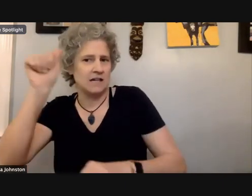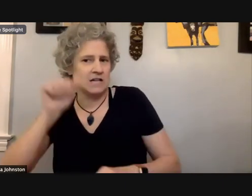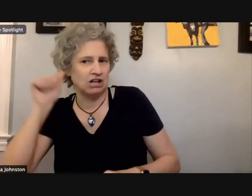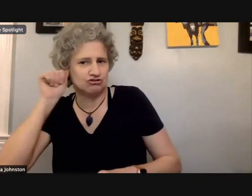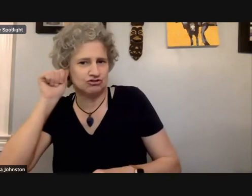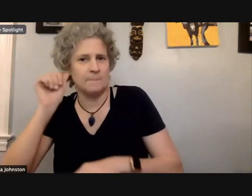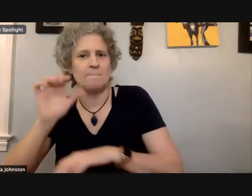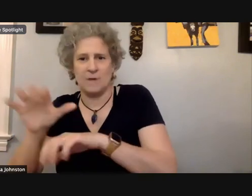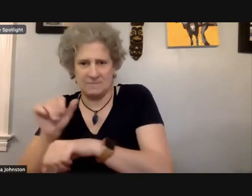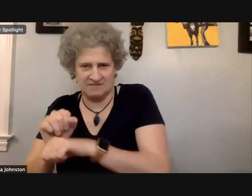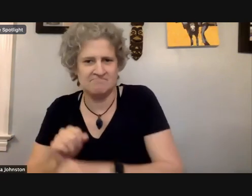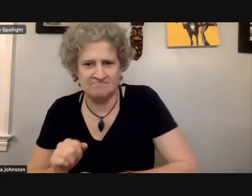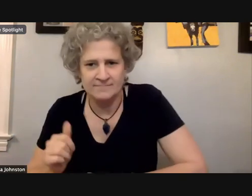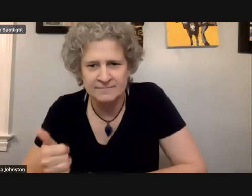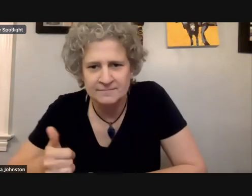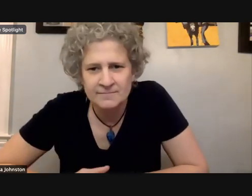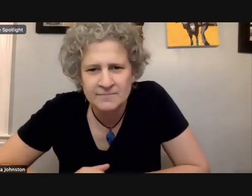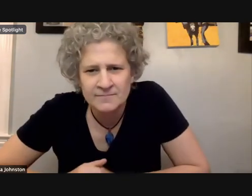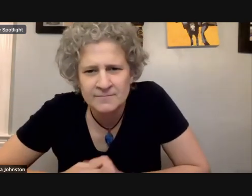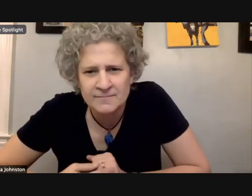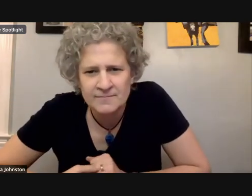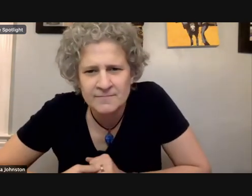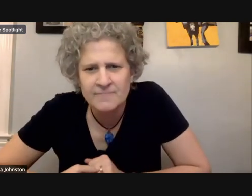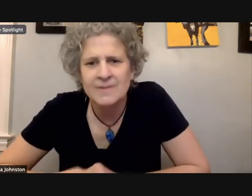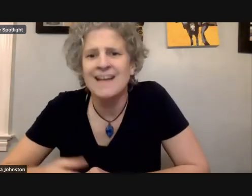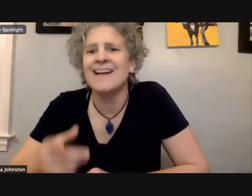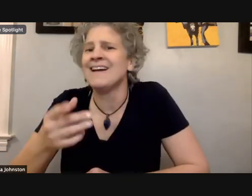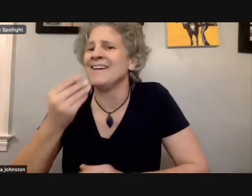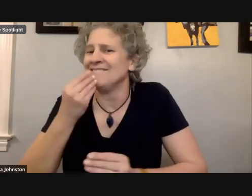audiologist versus an audiology appointment. Okay.